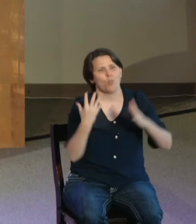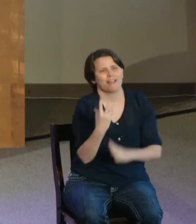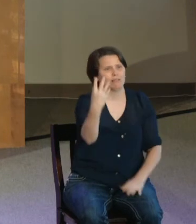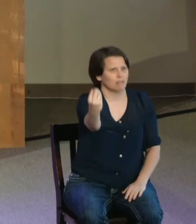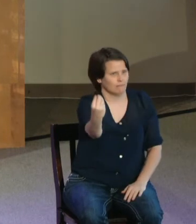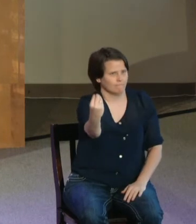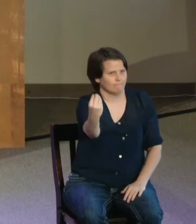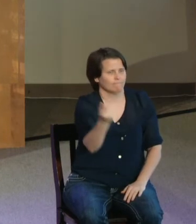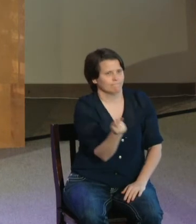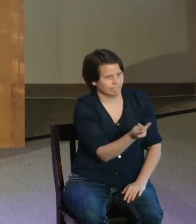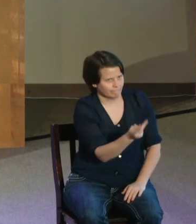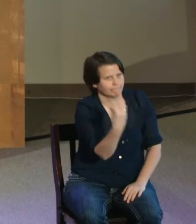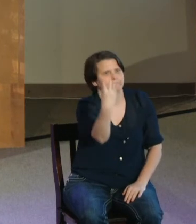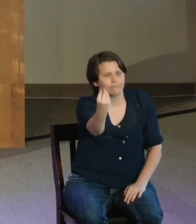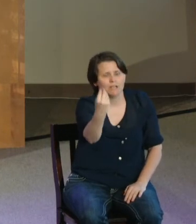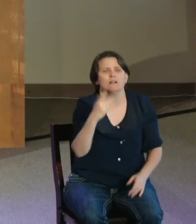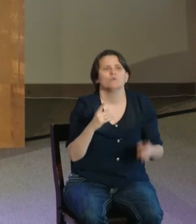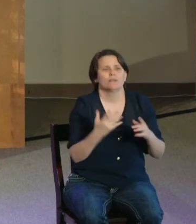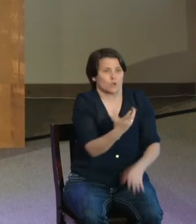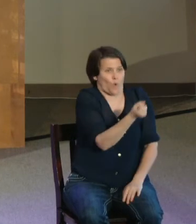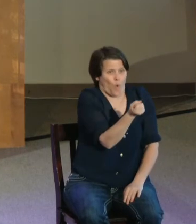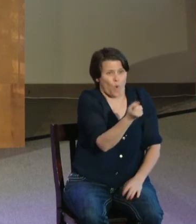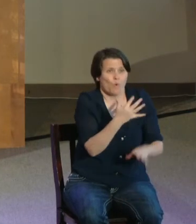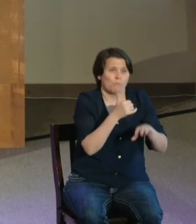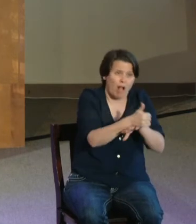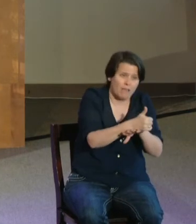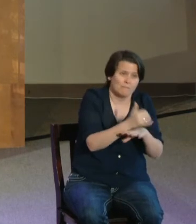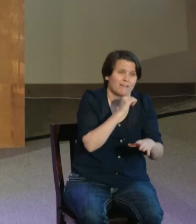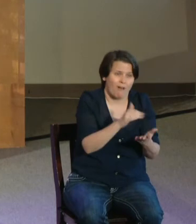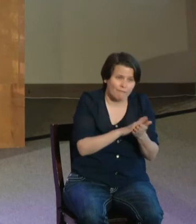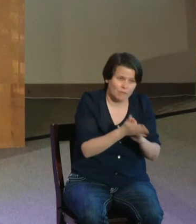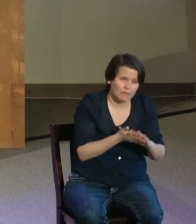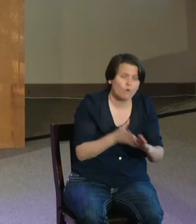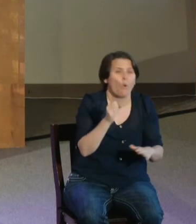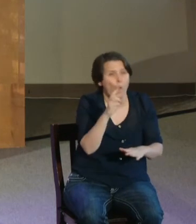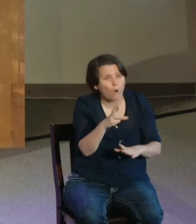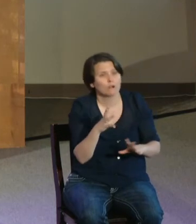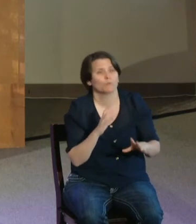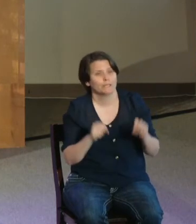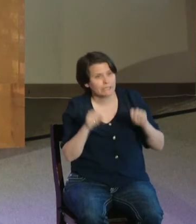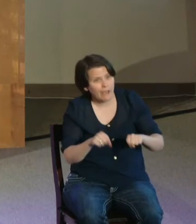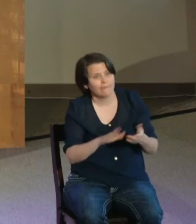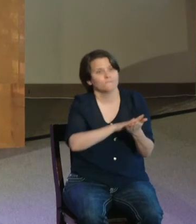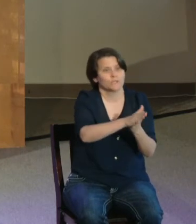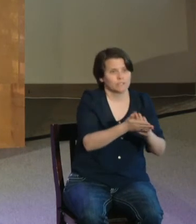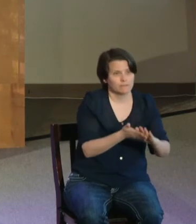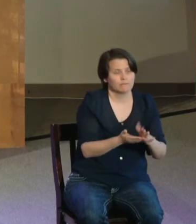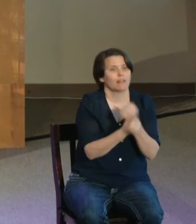We can hold on to the blame and unforgiveness, or we can engage in a way that leads to forgiveness and